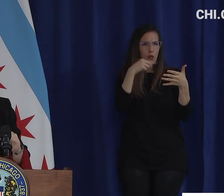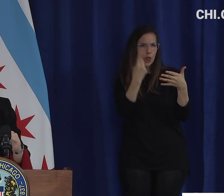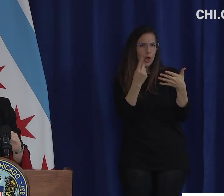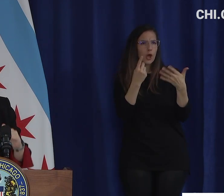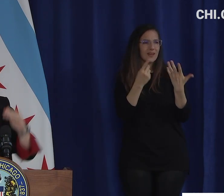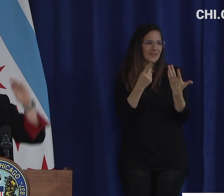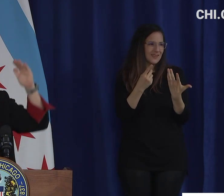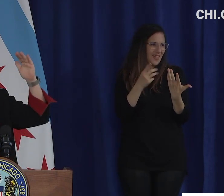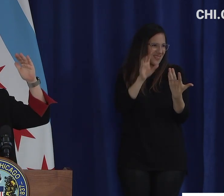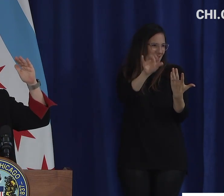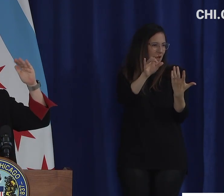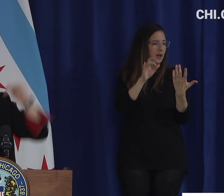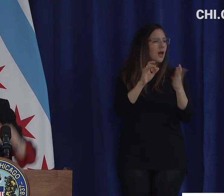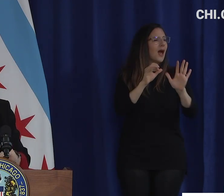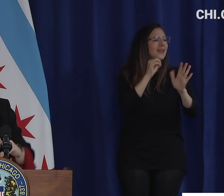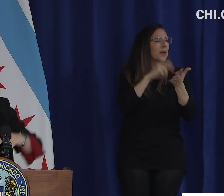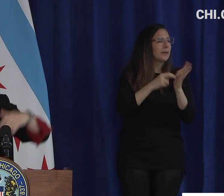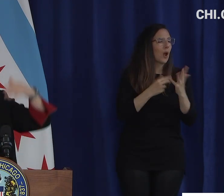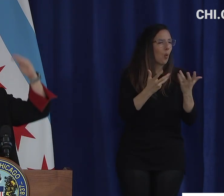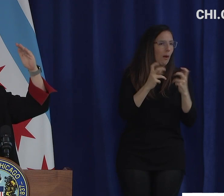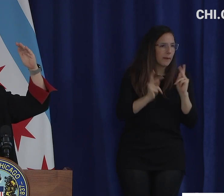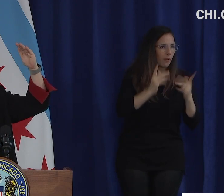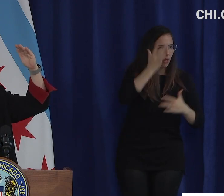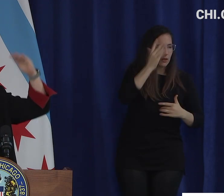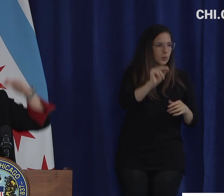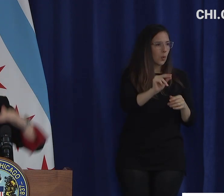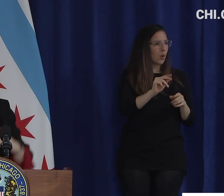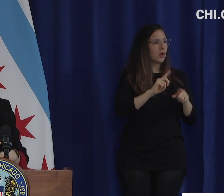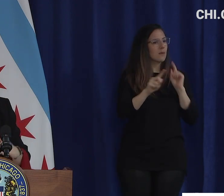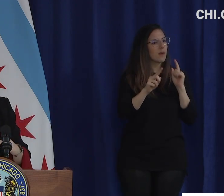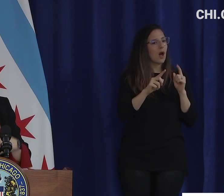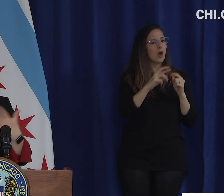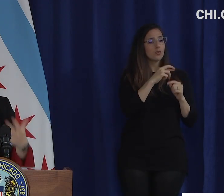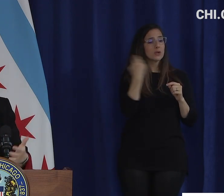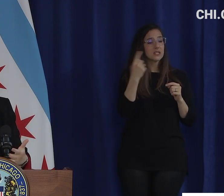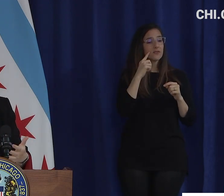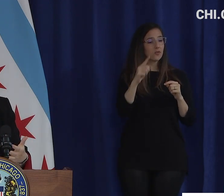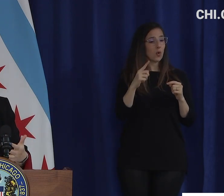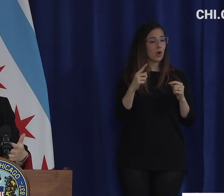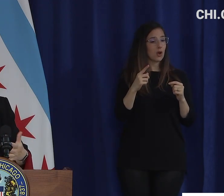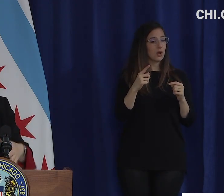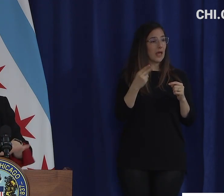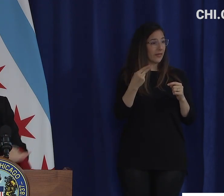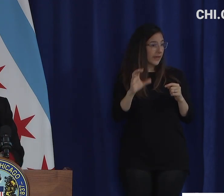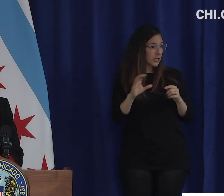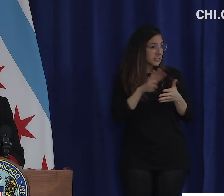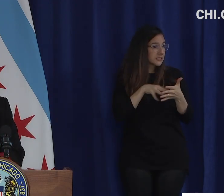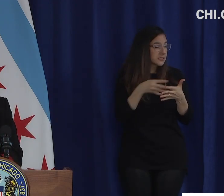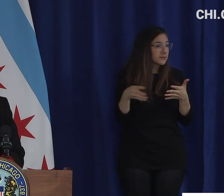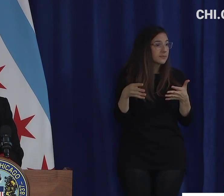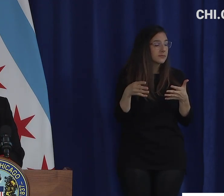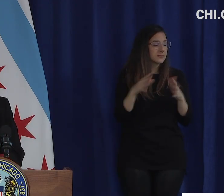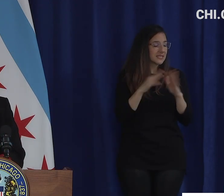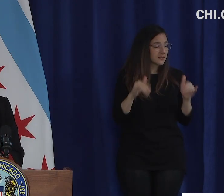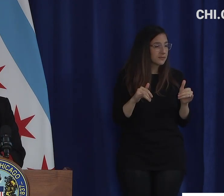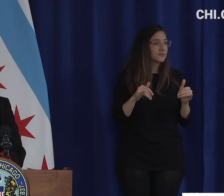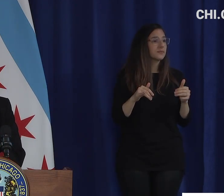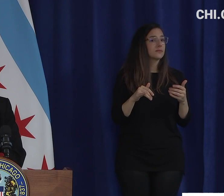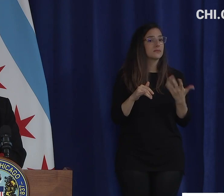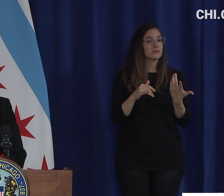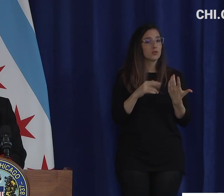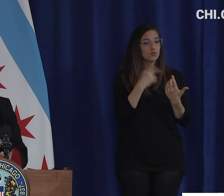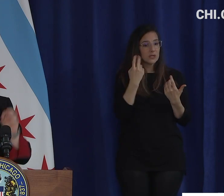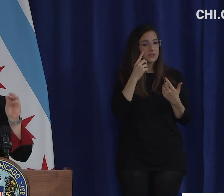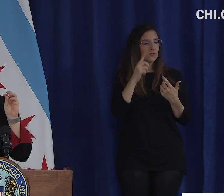of that risk for the healthcare system and that risk for the severe outcomes, I want those older people at the